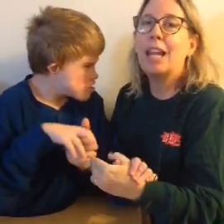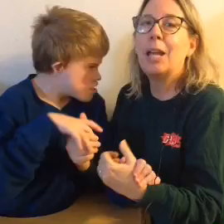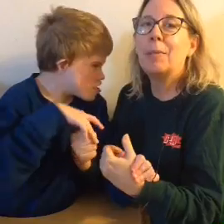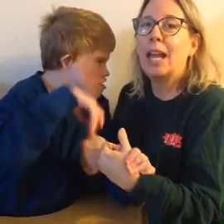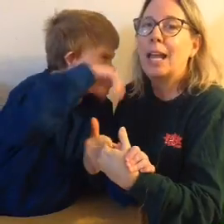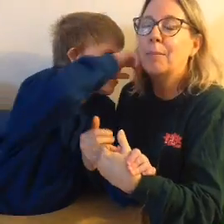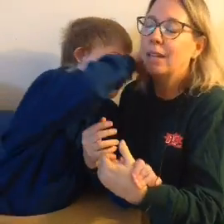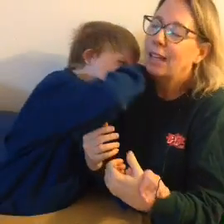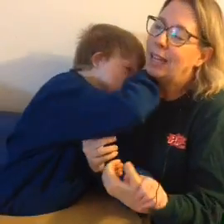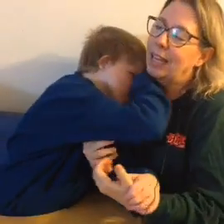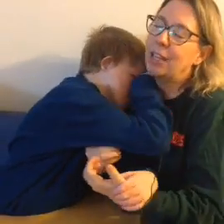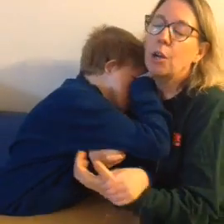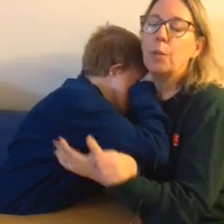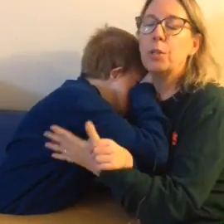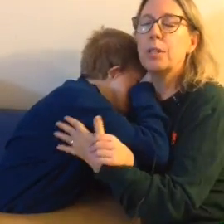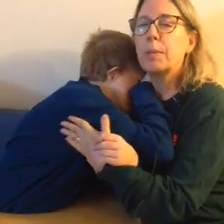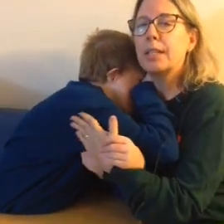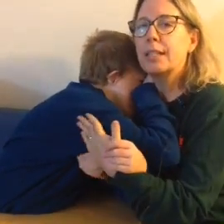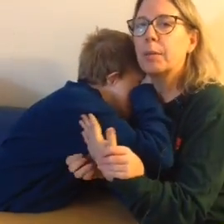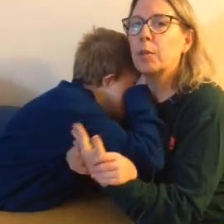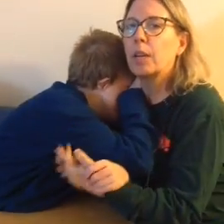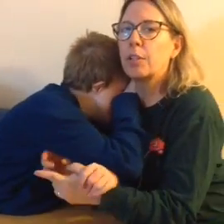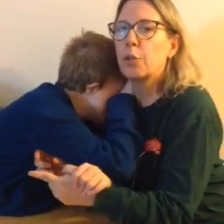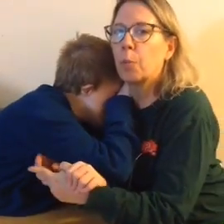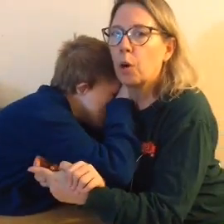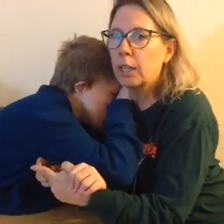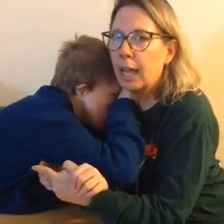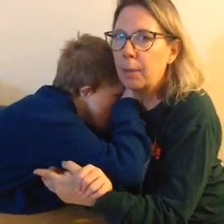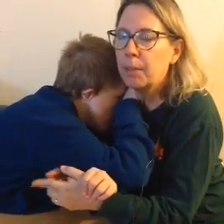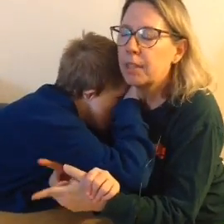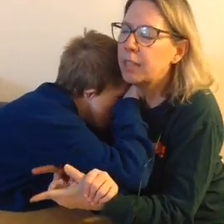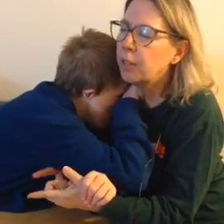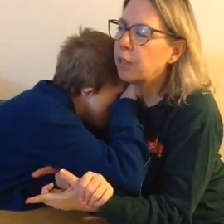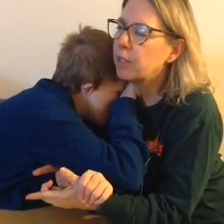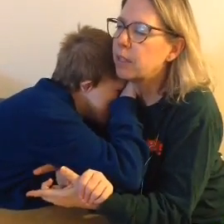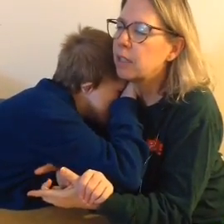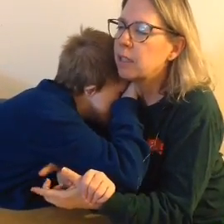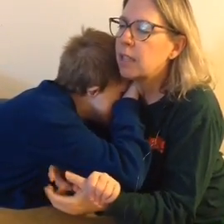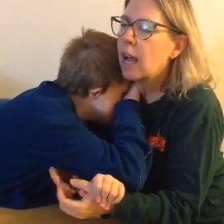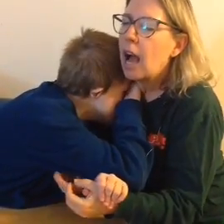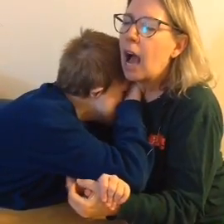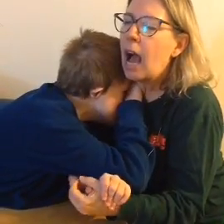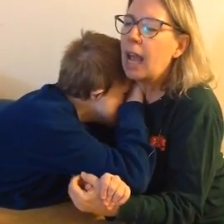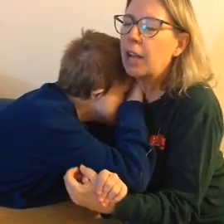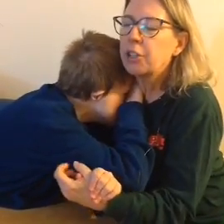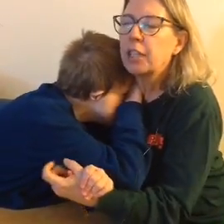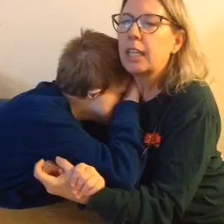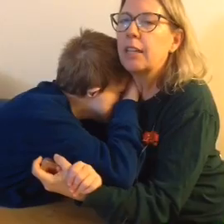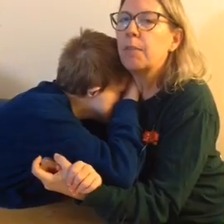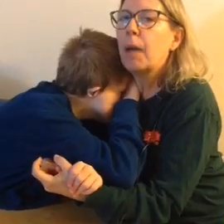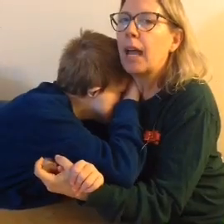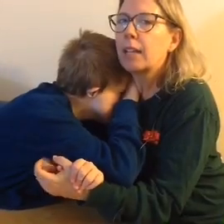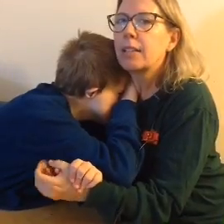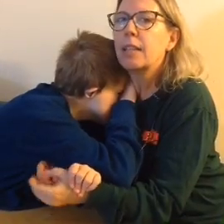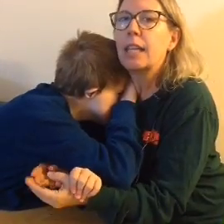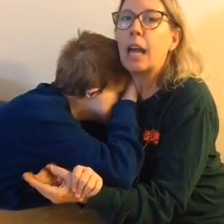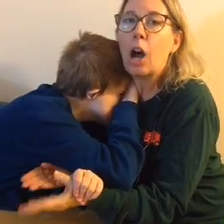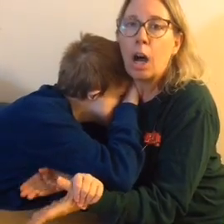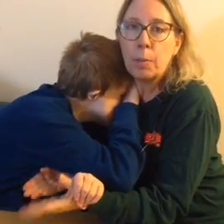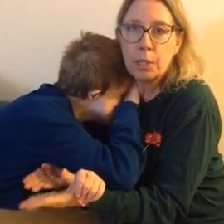name game, and we do something similar as the word game, but the difference is I actually give Max the object